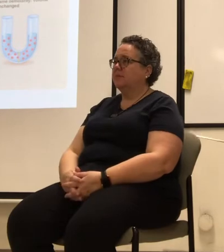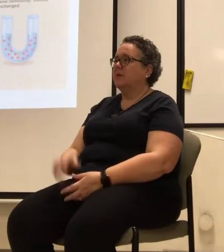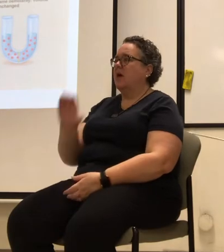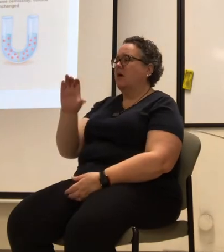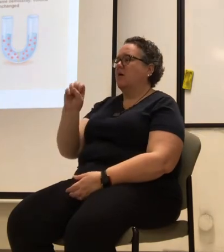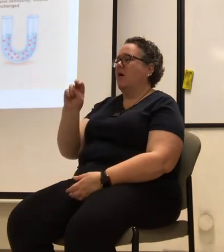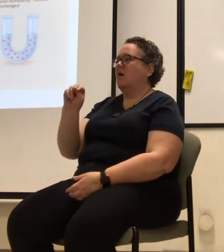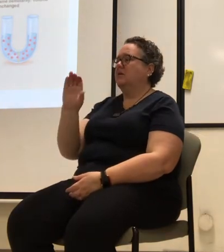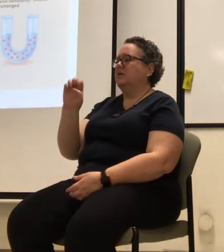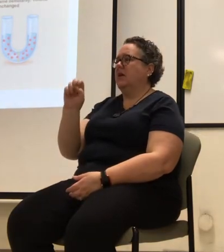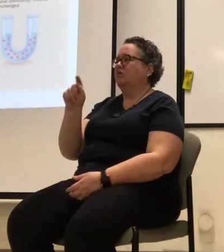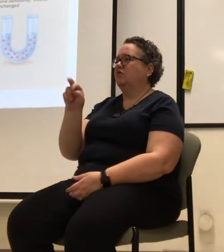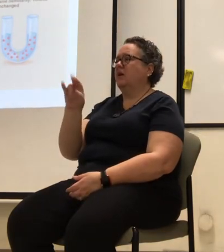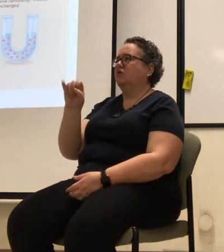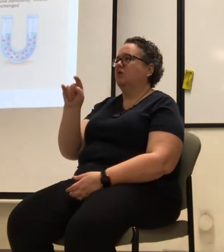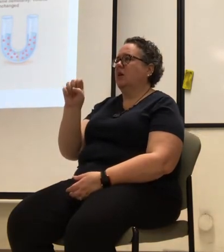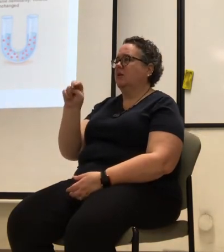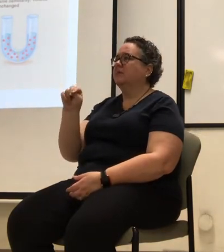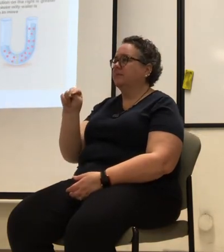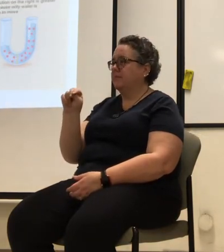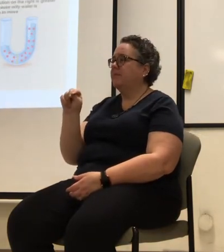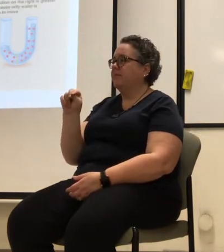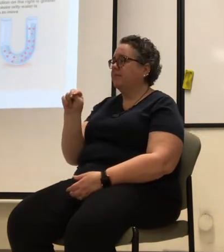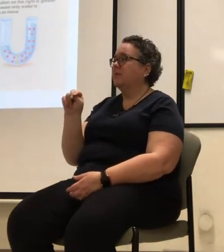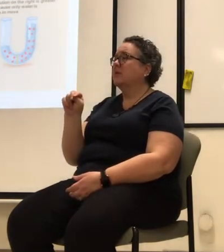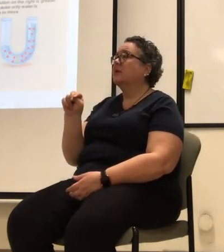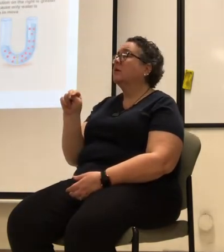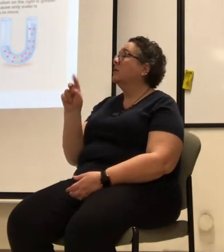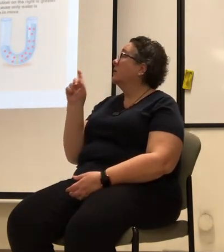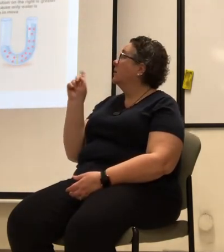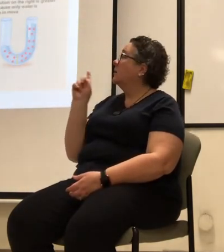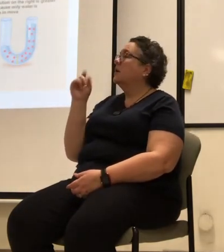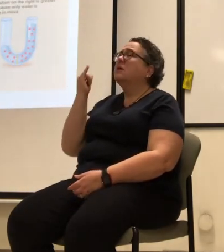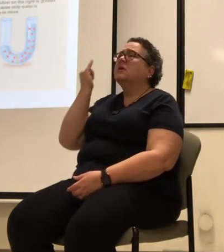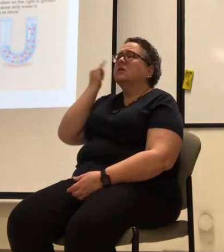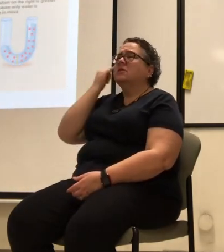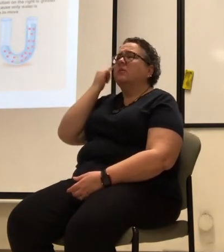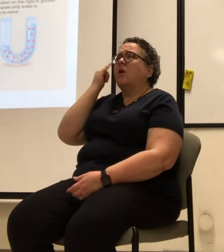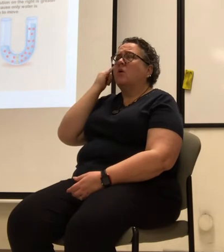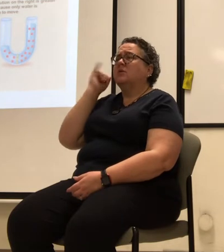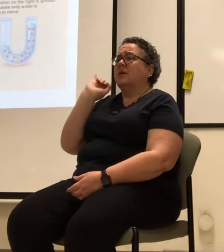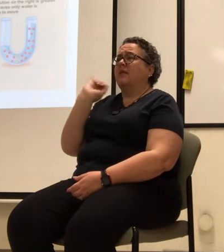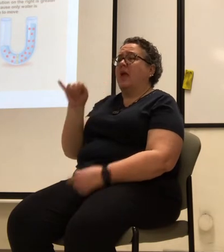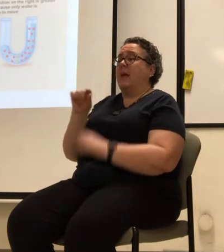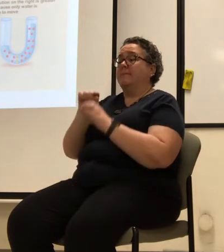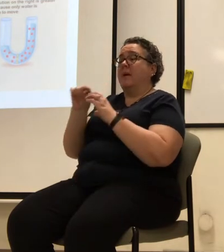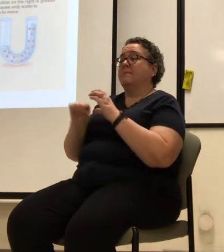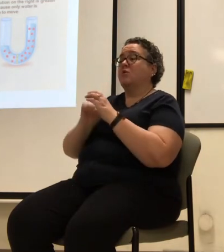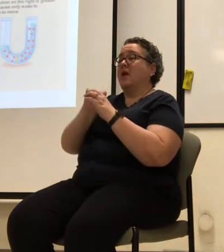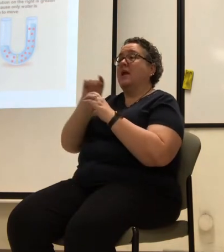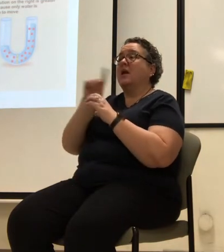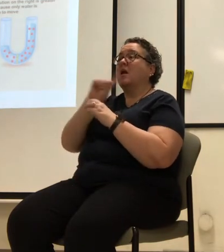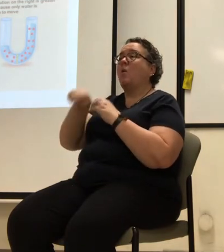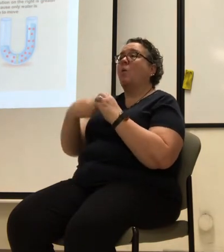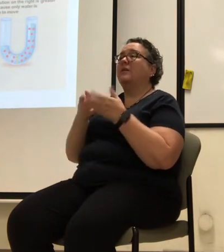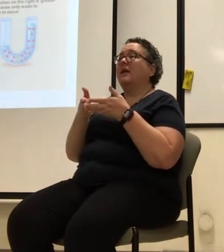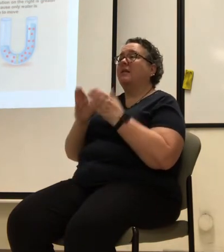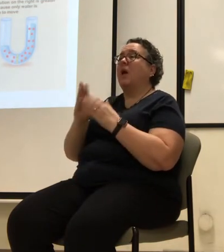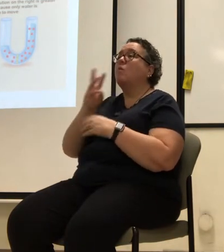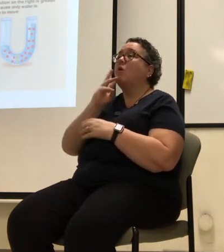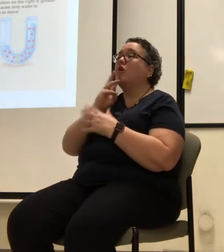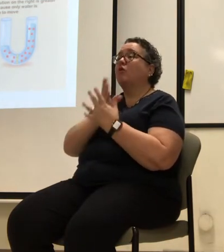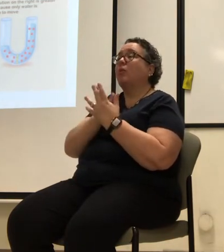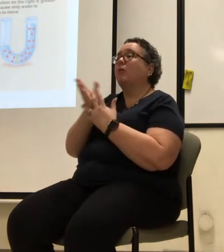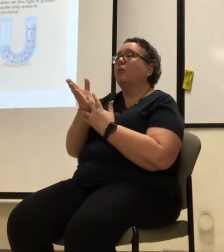But what if the selectively permeable membrane can only allow water to flow across and